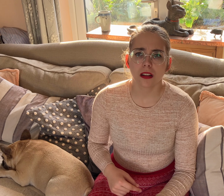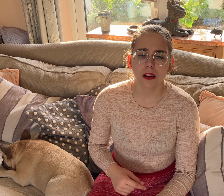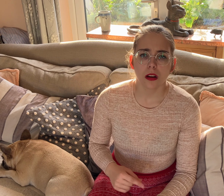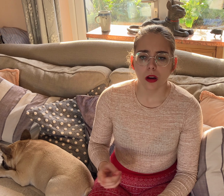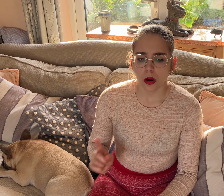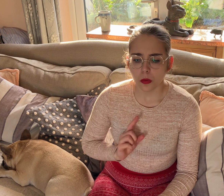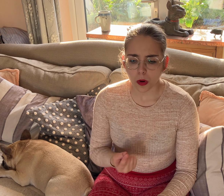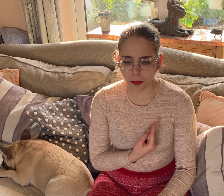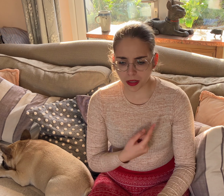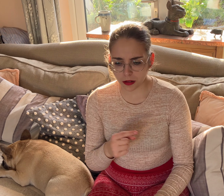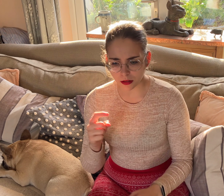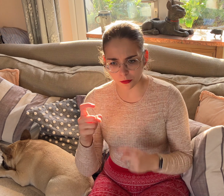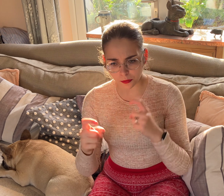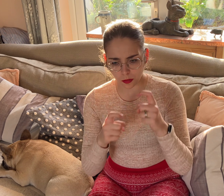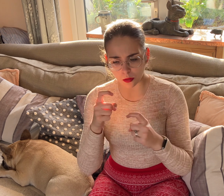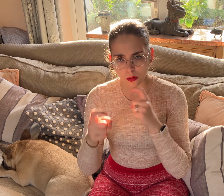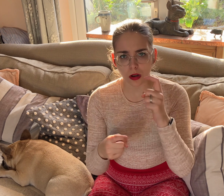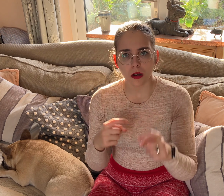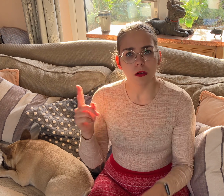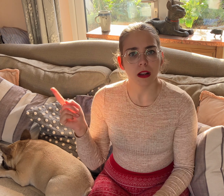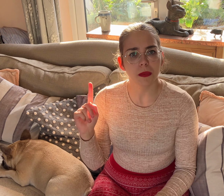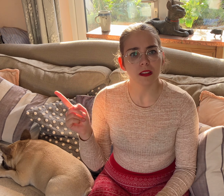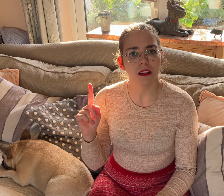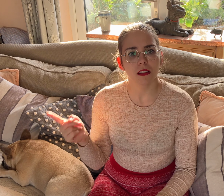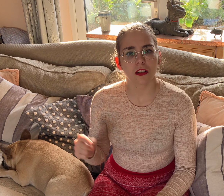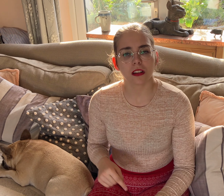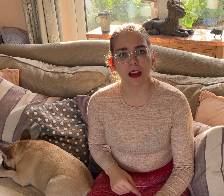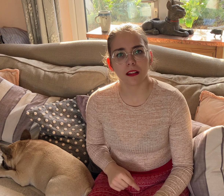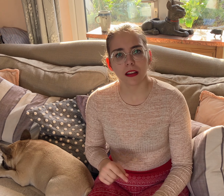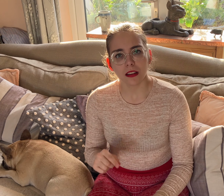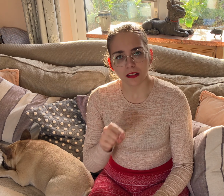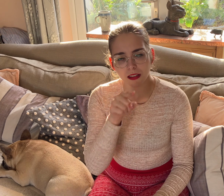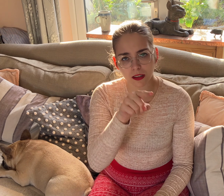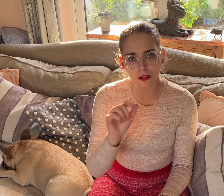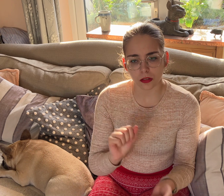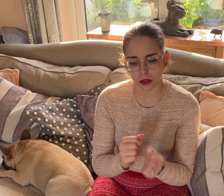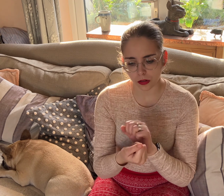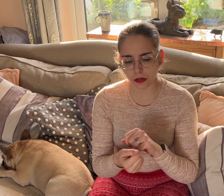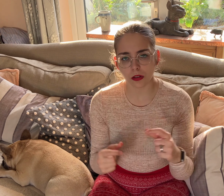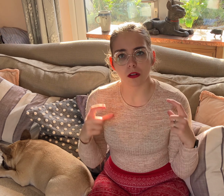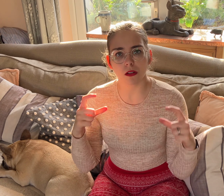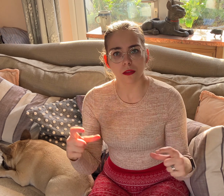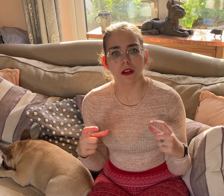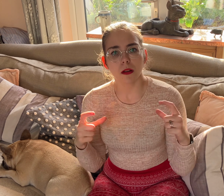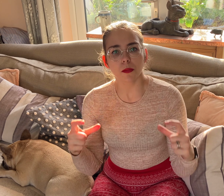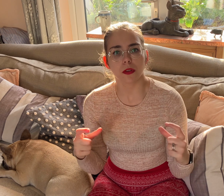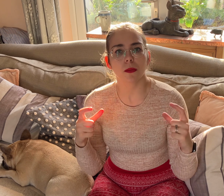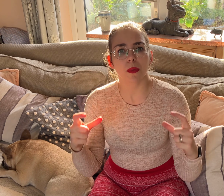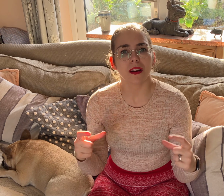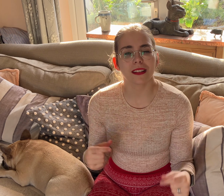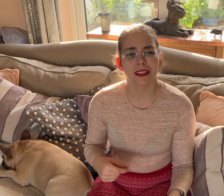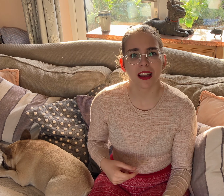What we're looking for. Let me search now. Take your shoes off. Put your purse down.